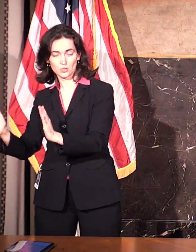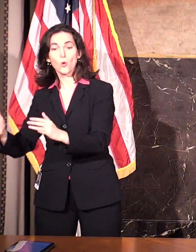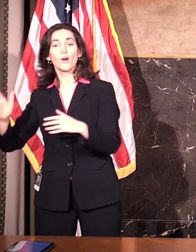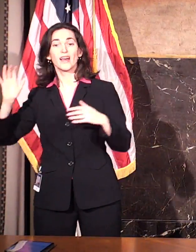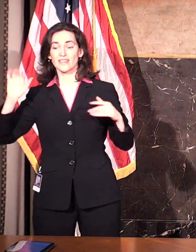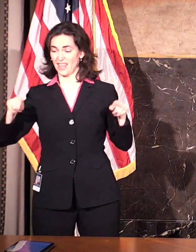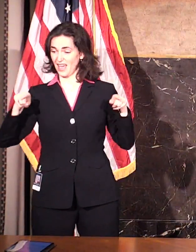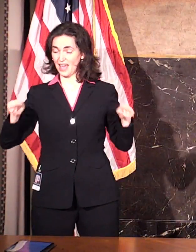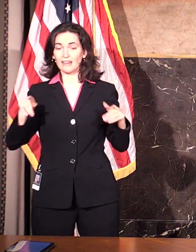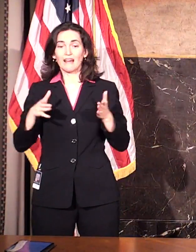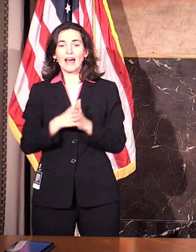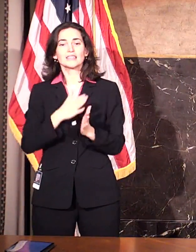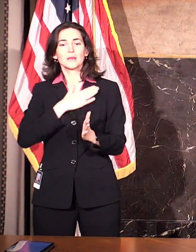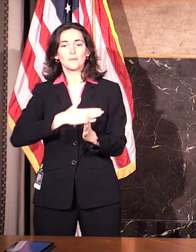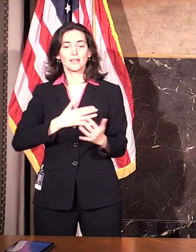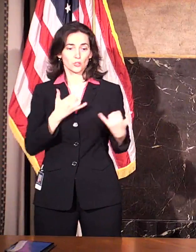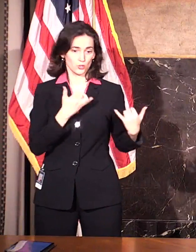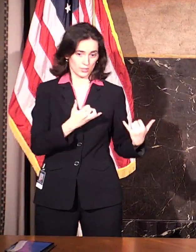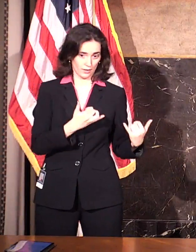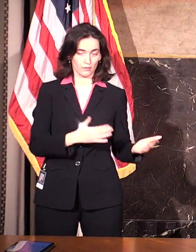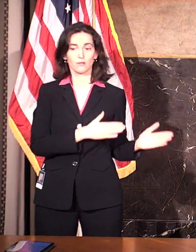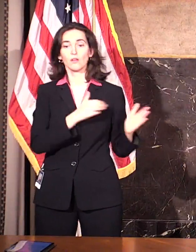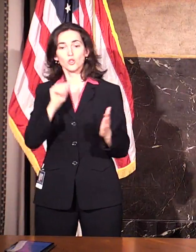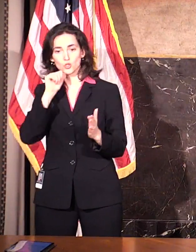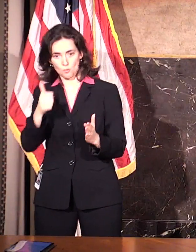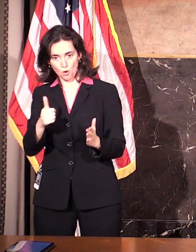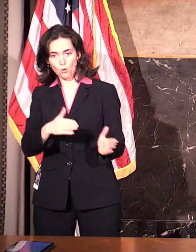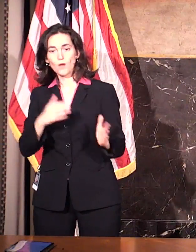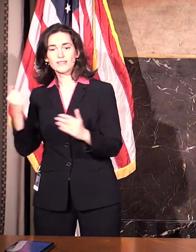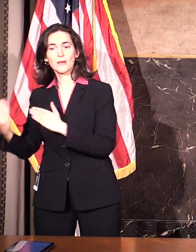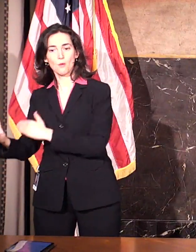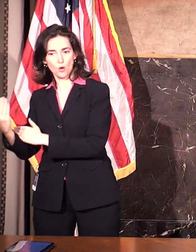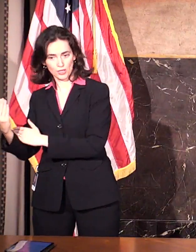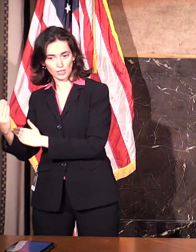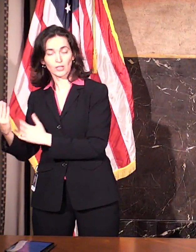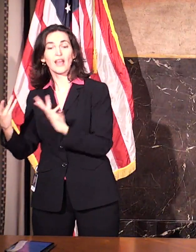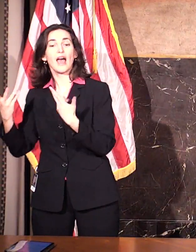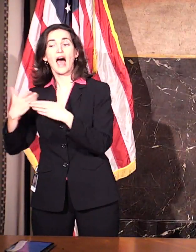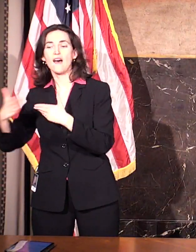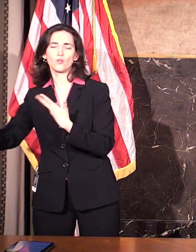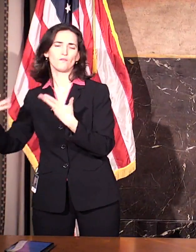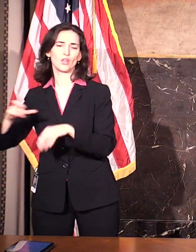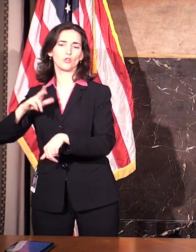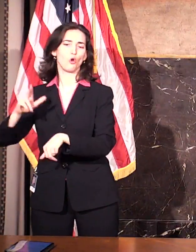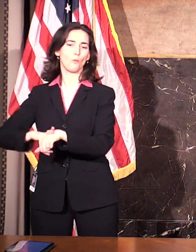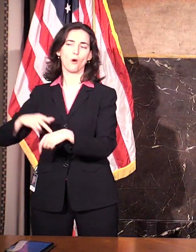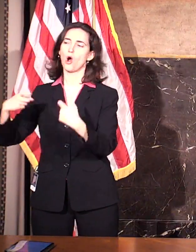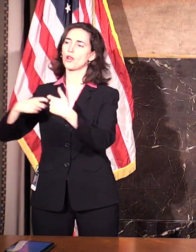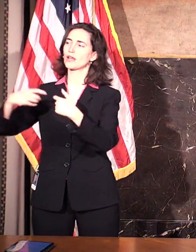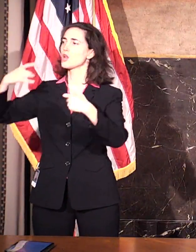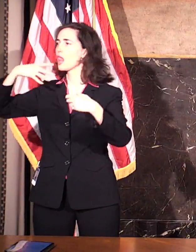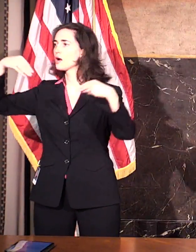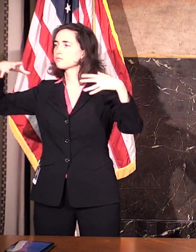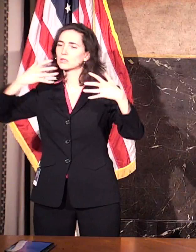After Saturday morning, we shouldn't have any more need for that in Louisiana, but it remains really